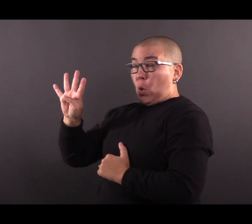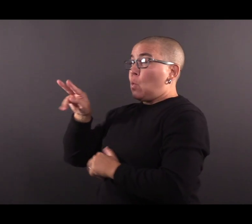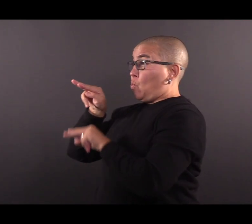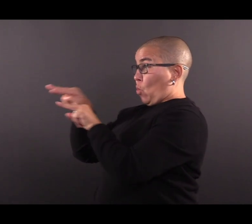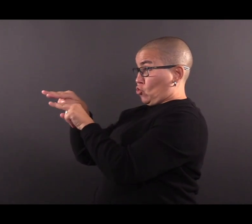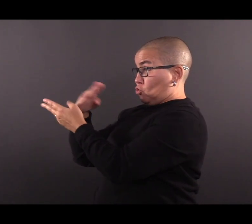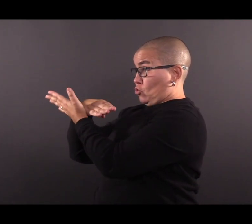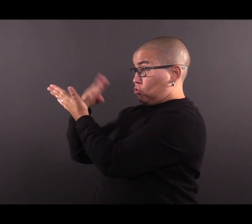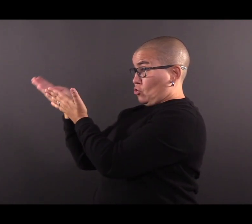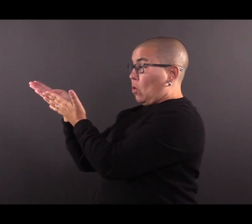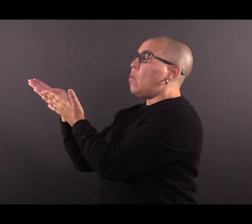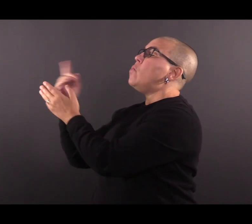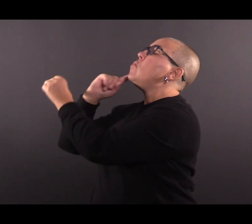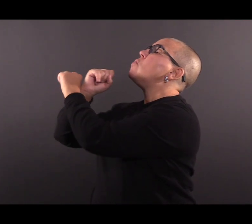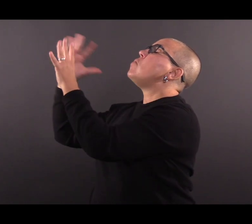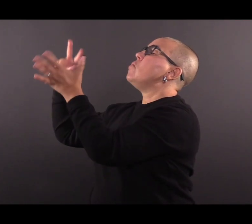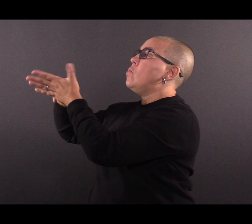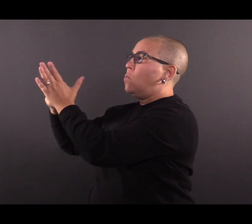overview.